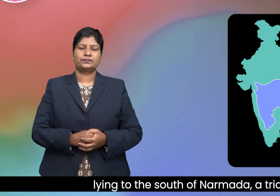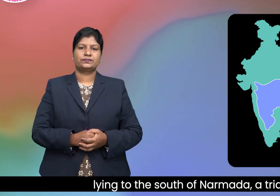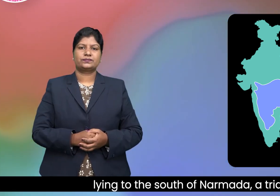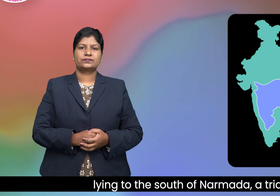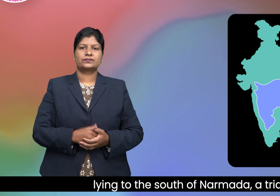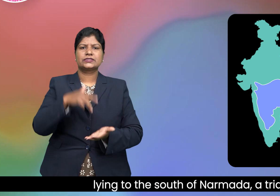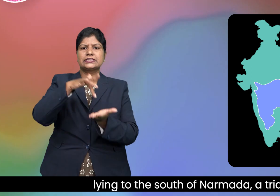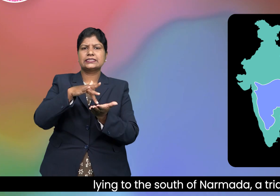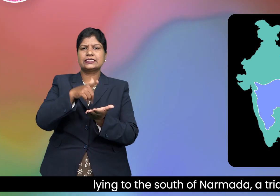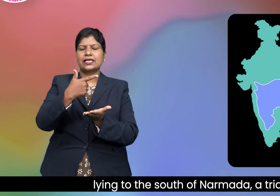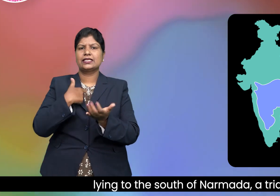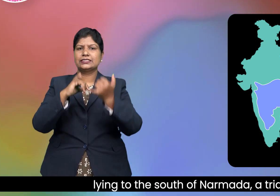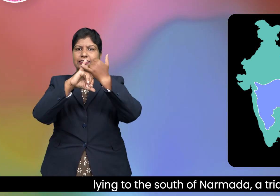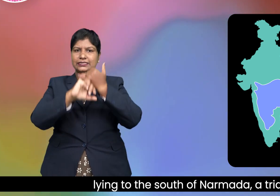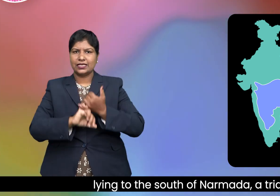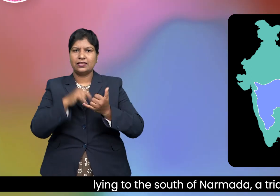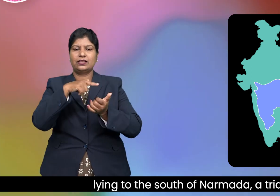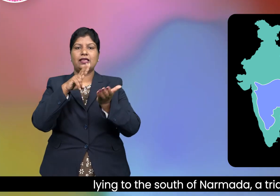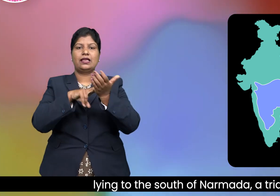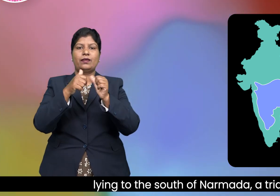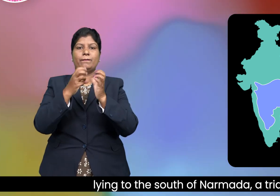lying to the south of Narmada